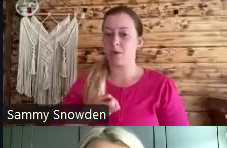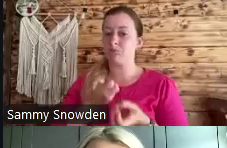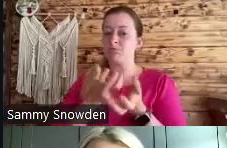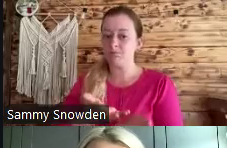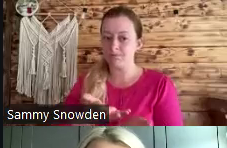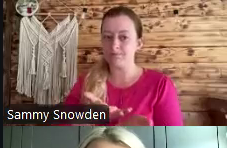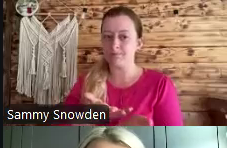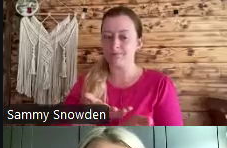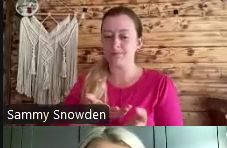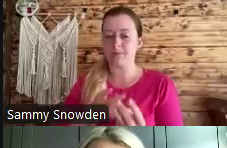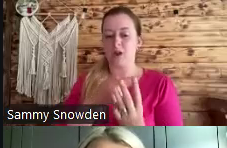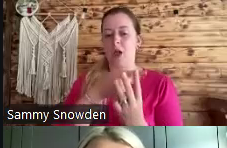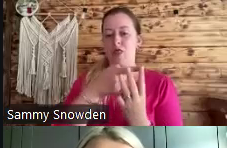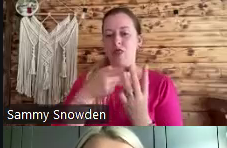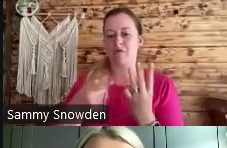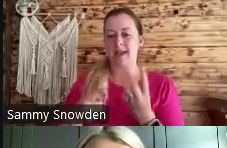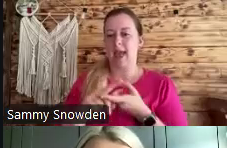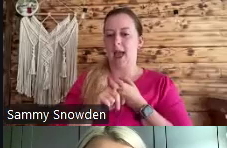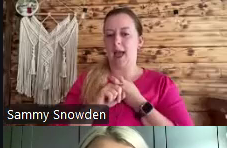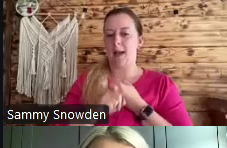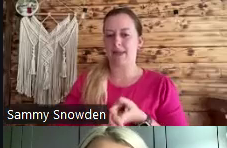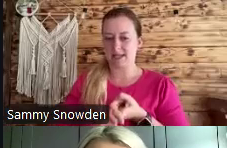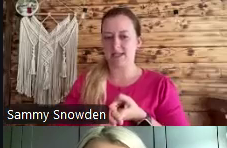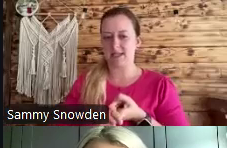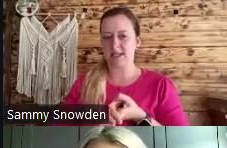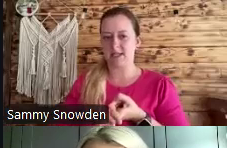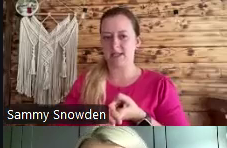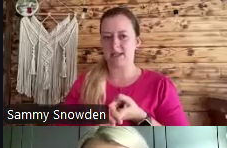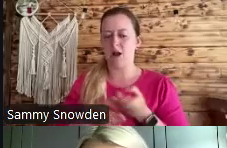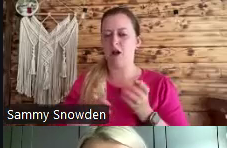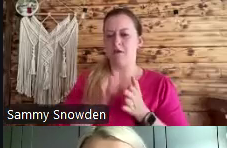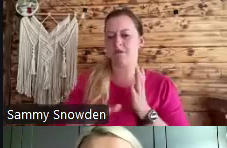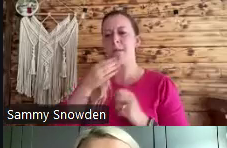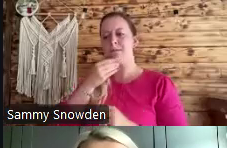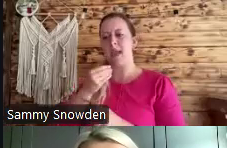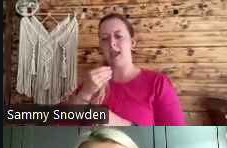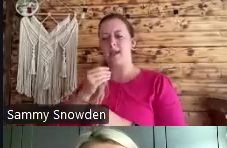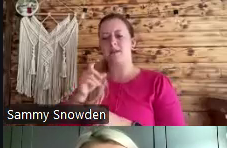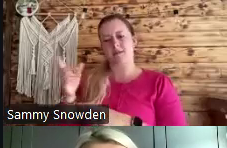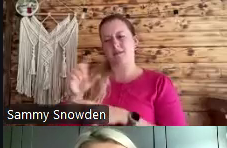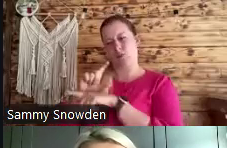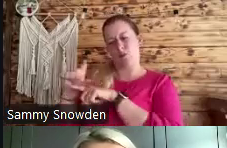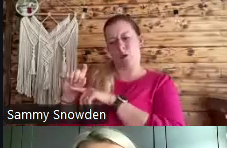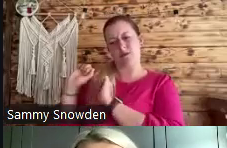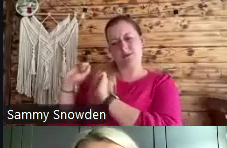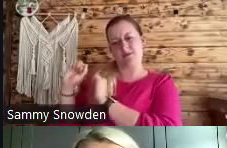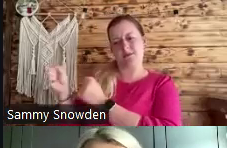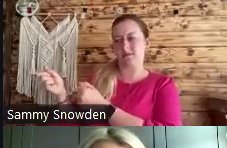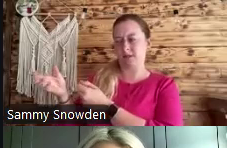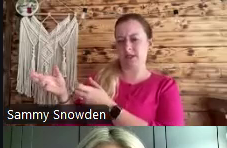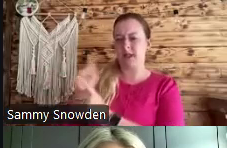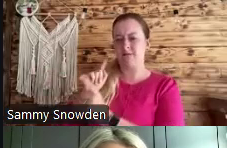Boyd Treeman, the person who did the Symphony of the Cells course, and the thing that he